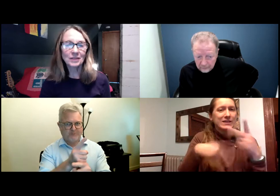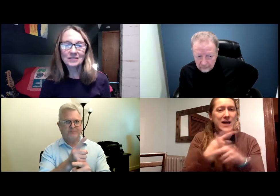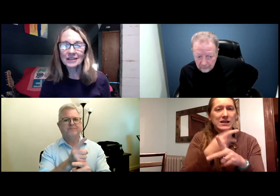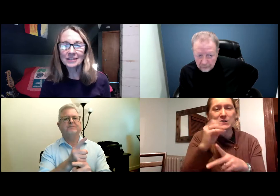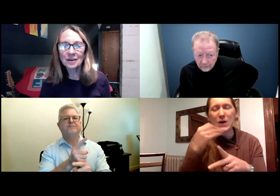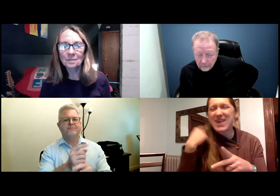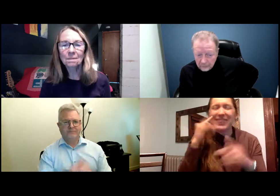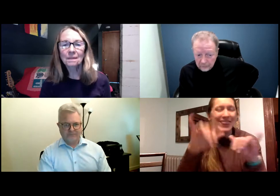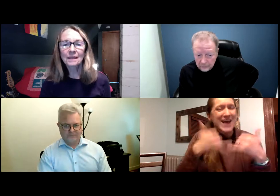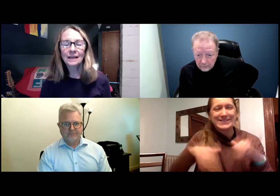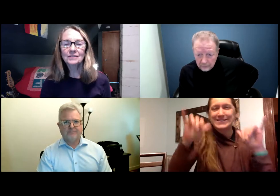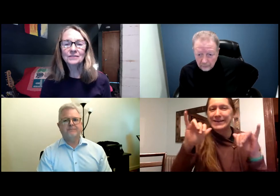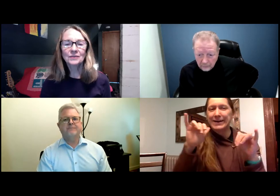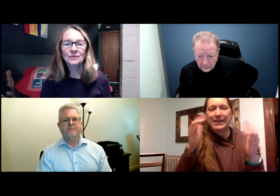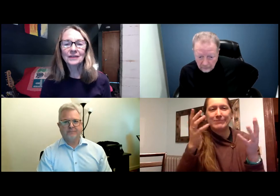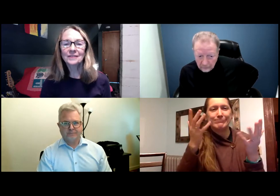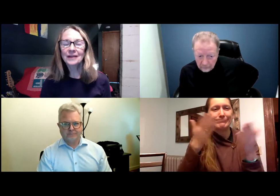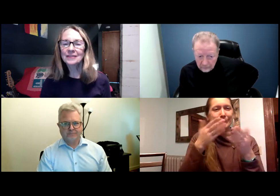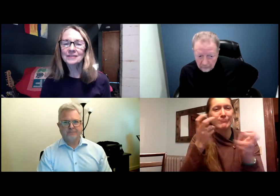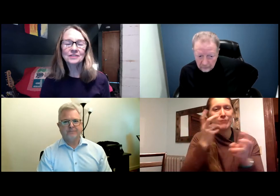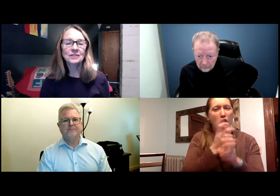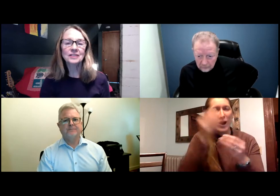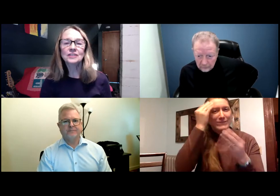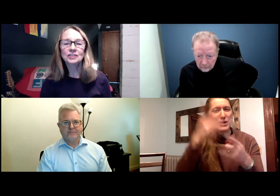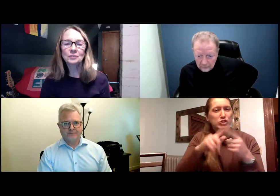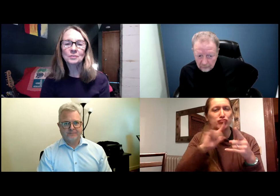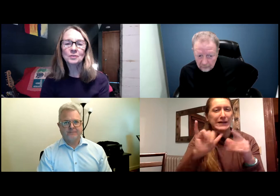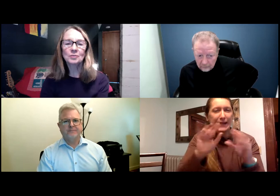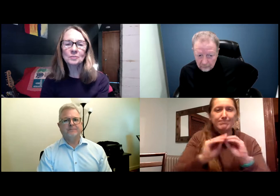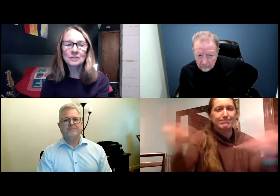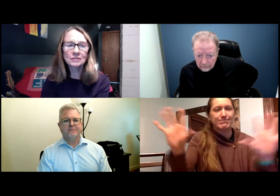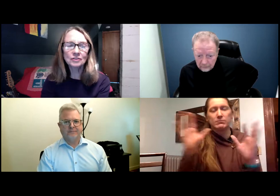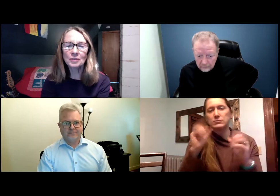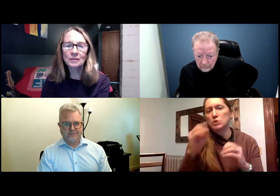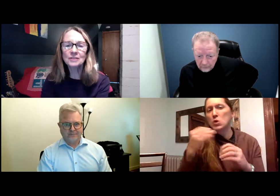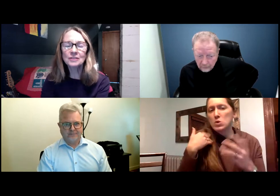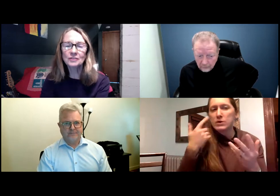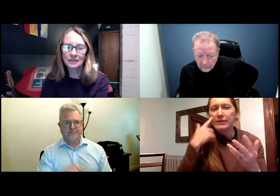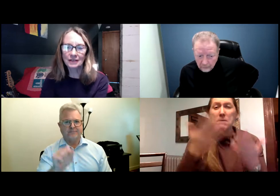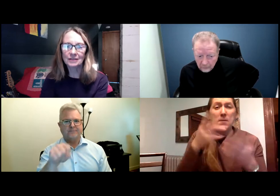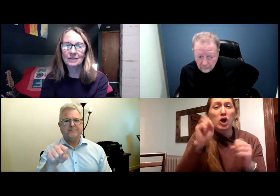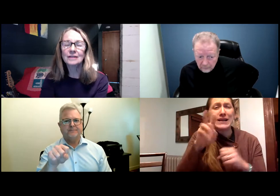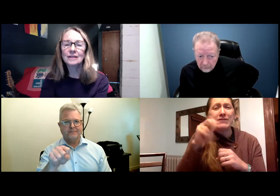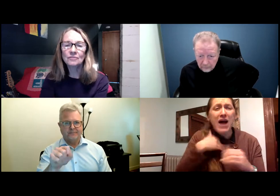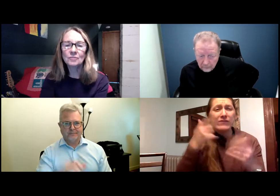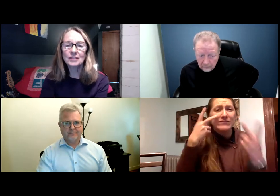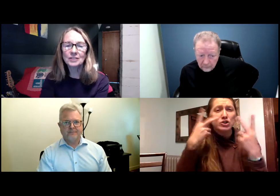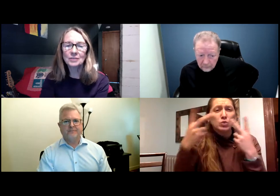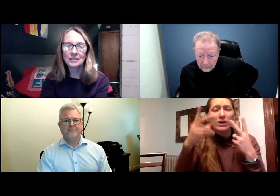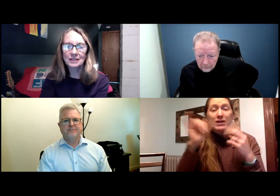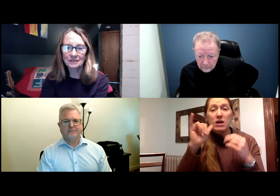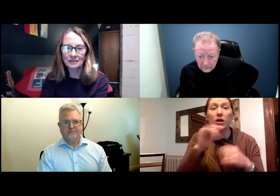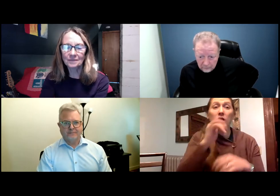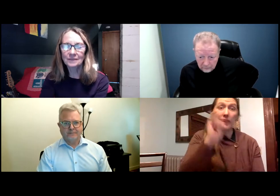some tests take time. And so I think it's still an issue. Many people are misunderstanding information